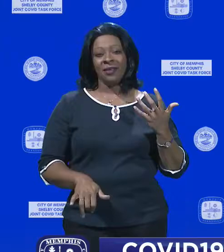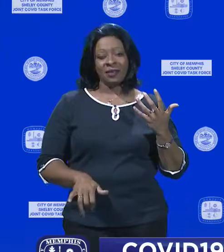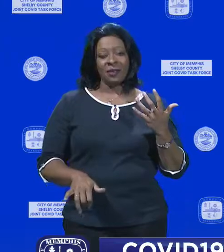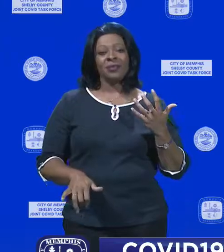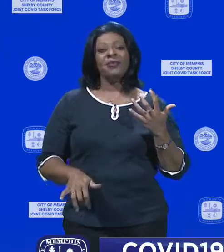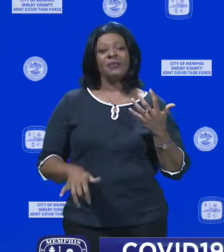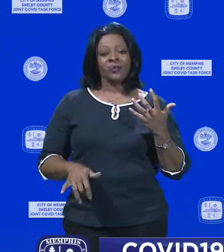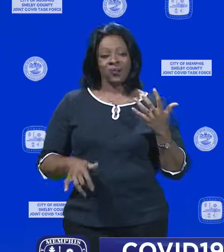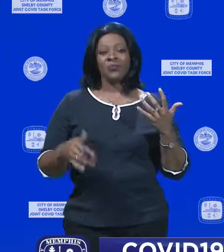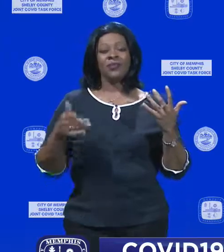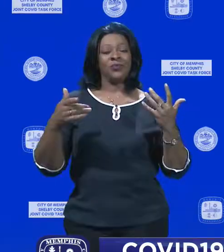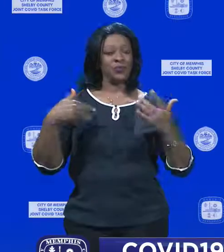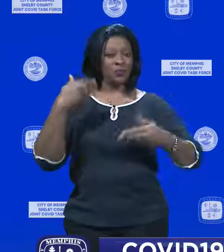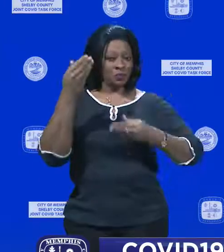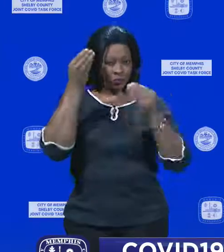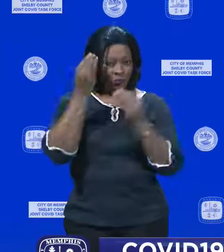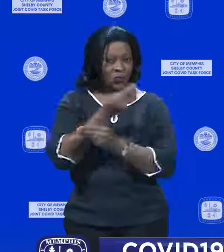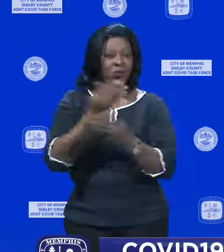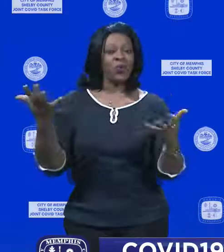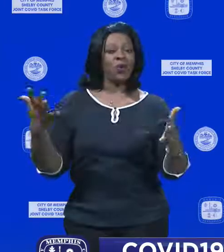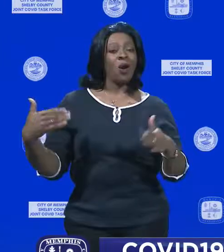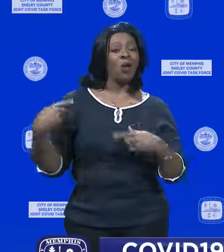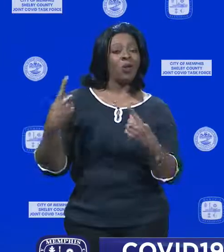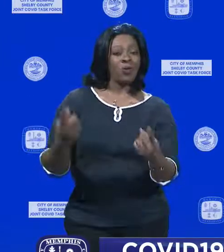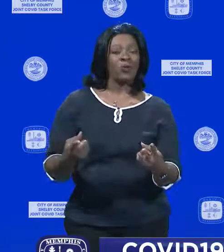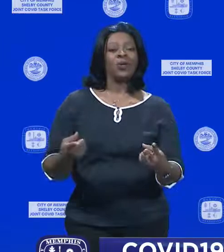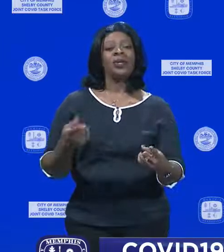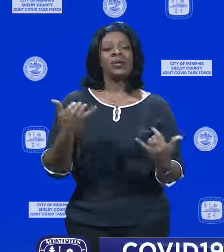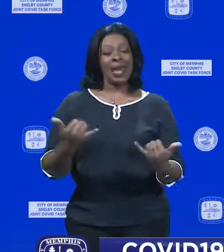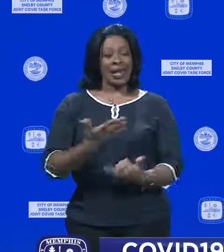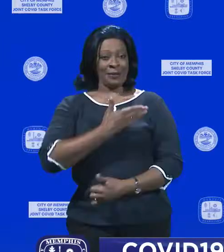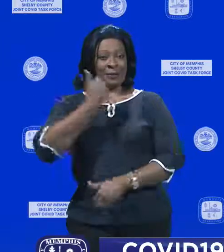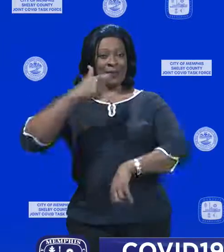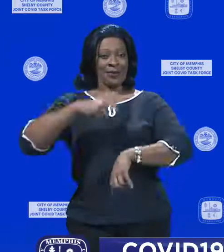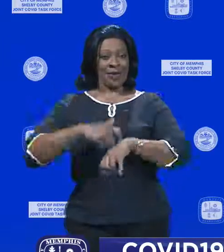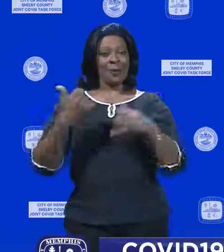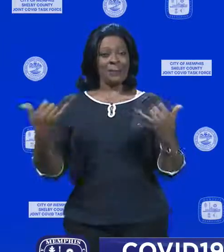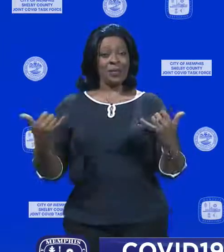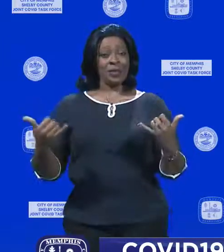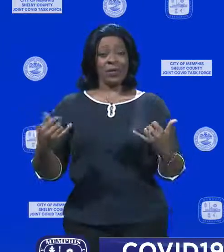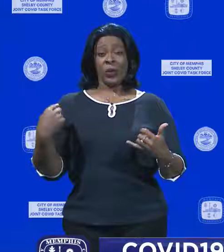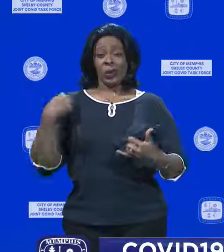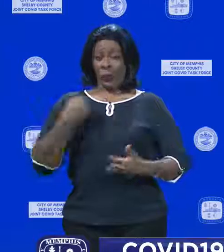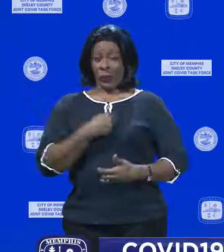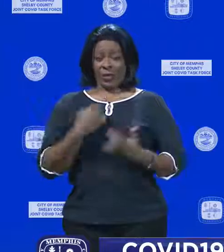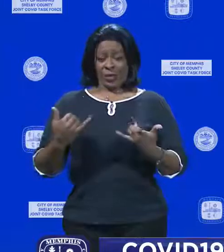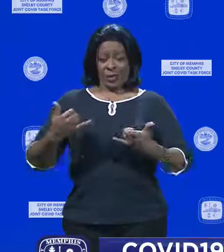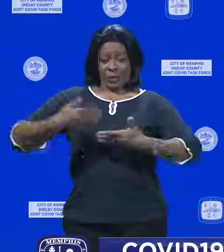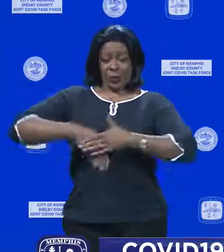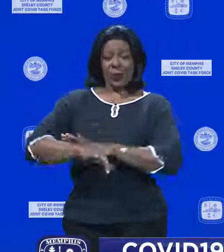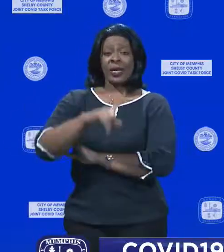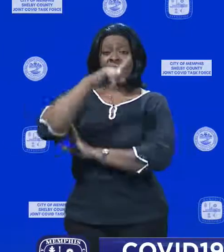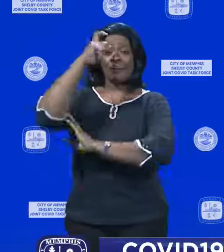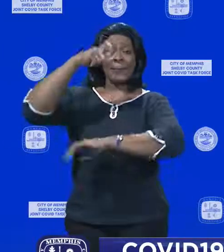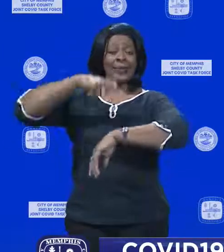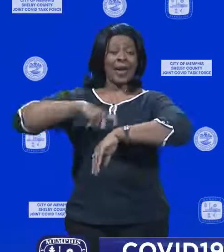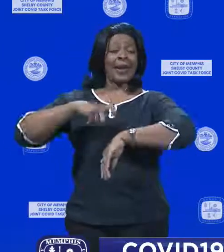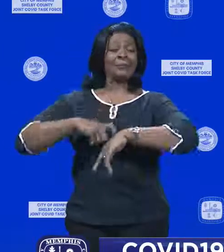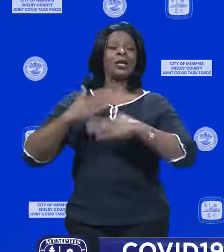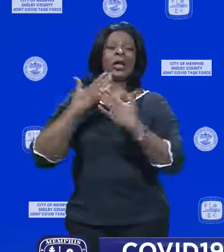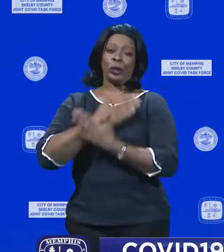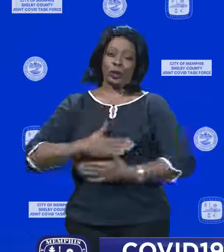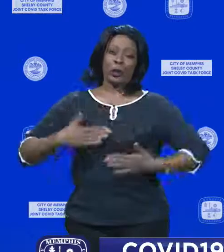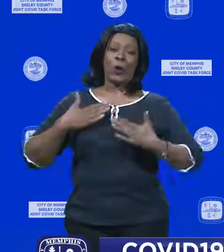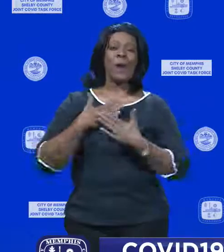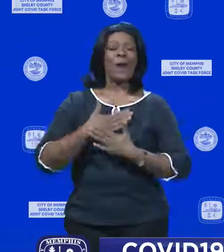been introduced along the way, and we have gotten to a better day. And so as we're entering the summer, let's enjoy